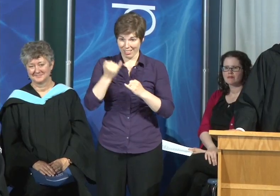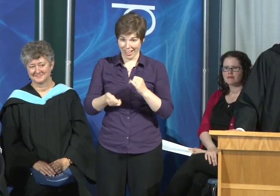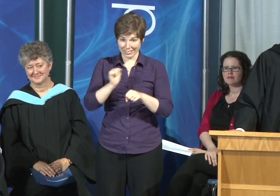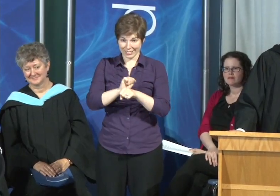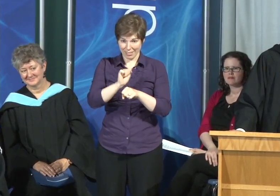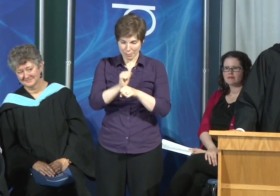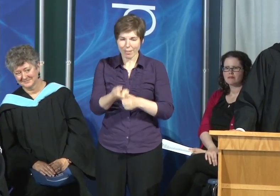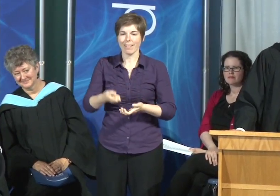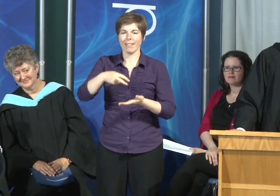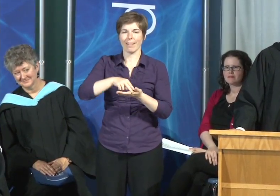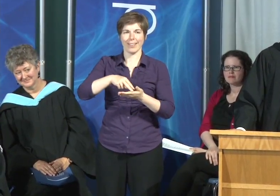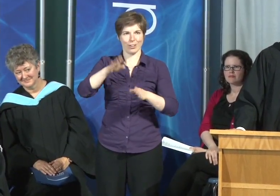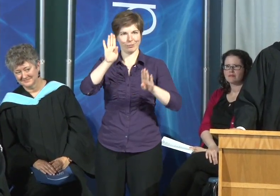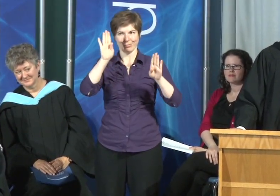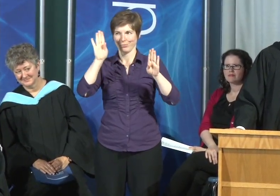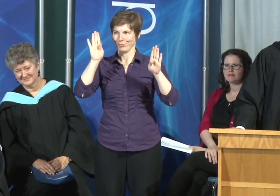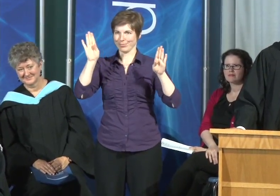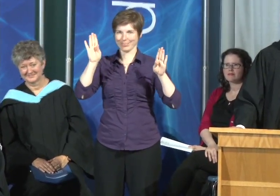wave.